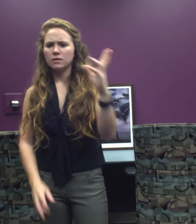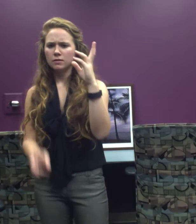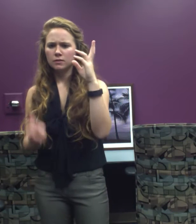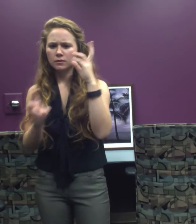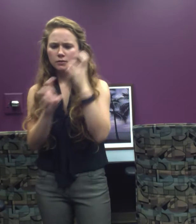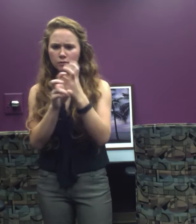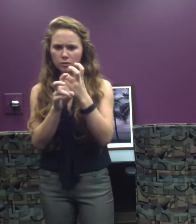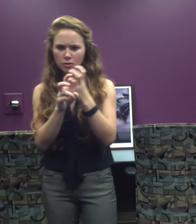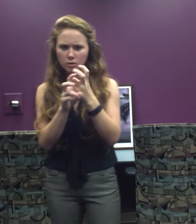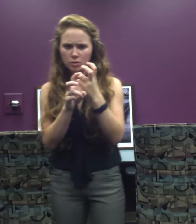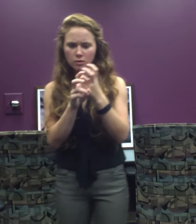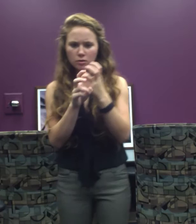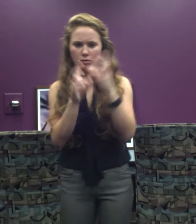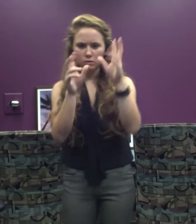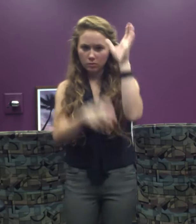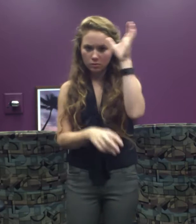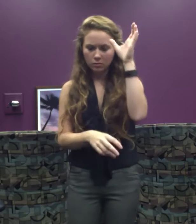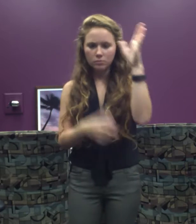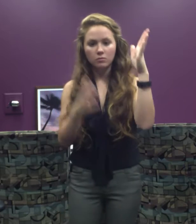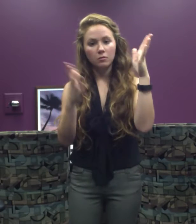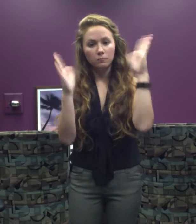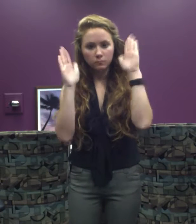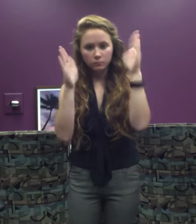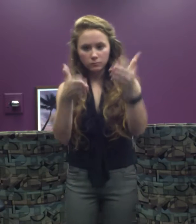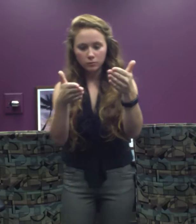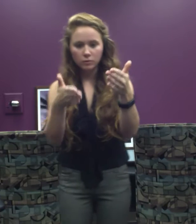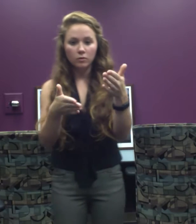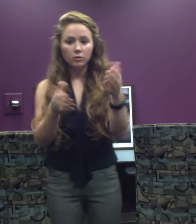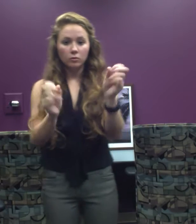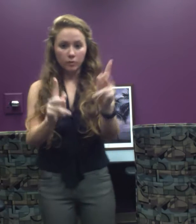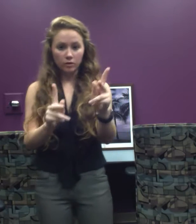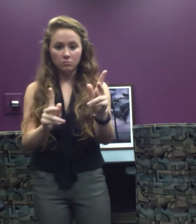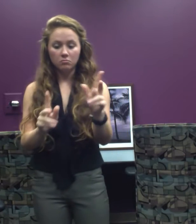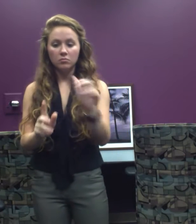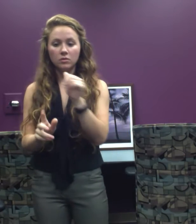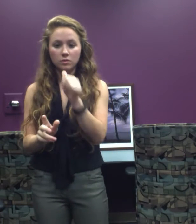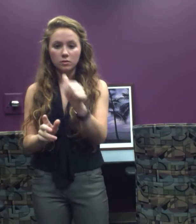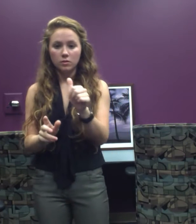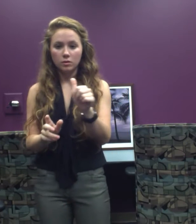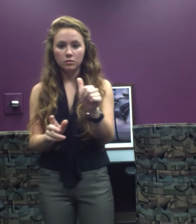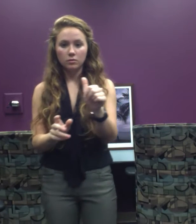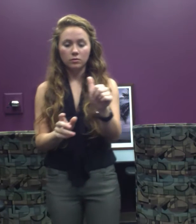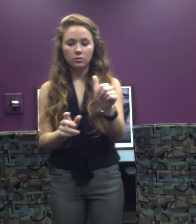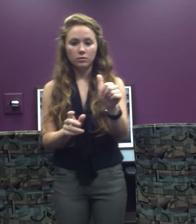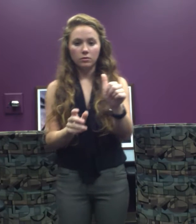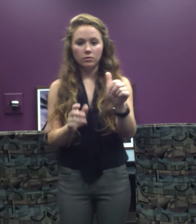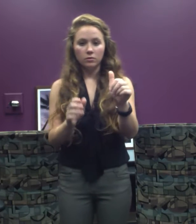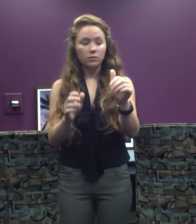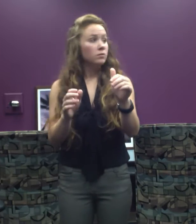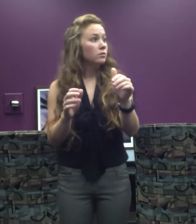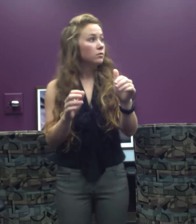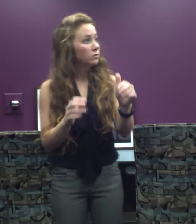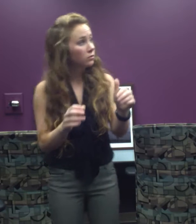please. We're not doing this one yet. We're doing this one. We're going to continue to transform this square into a complete